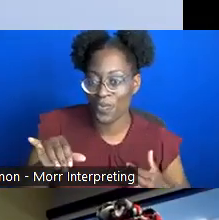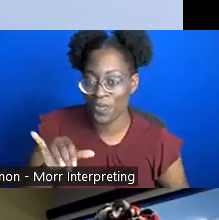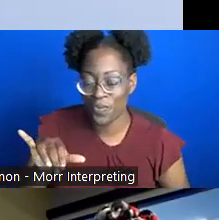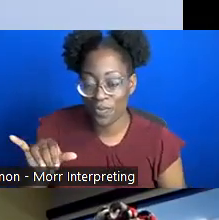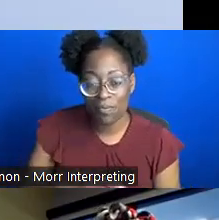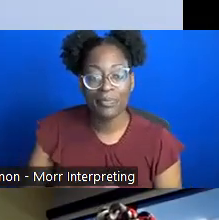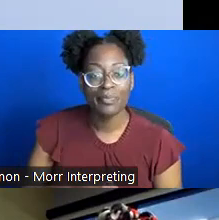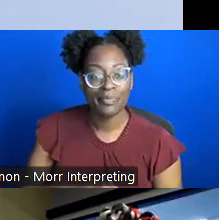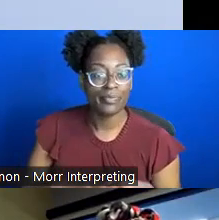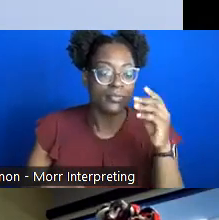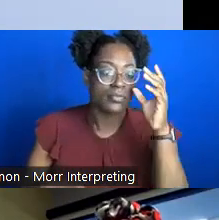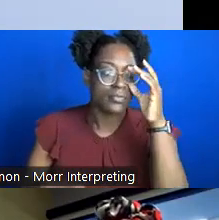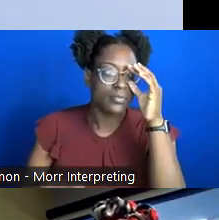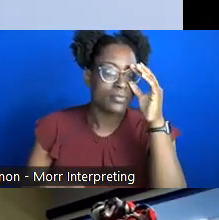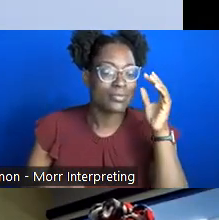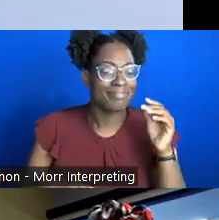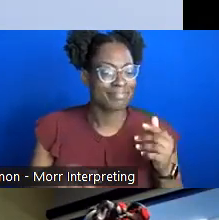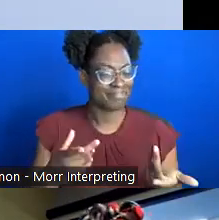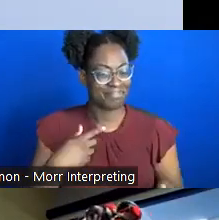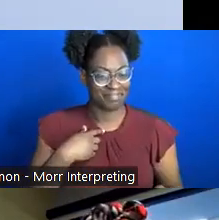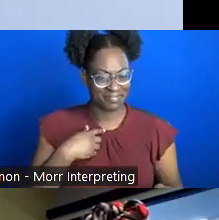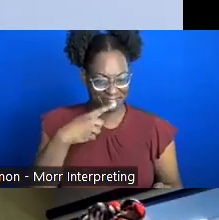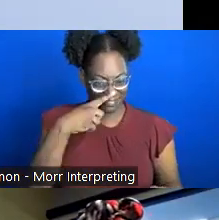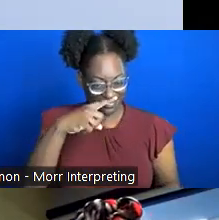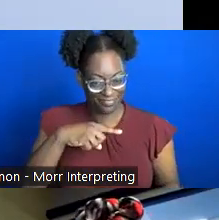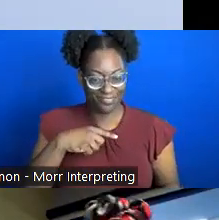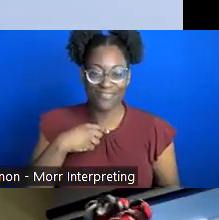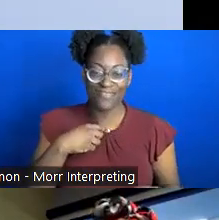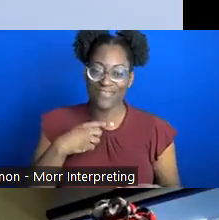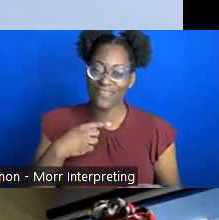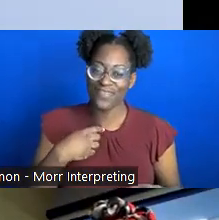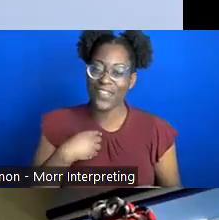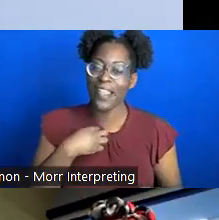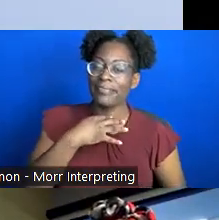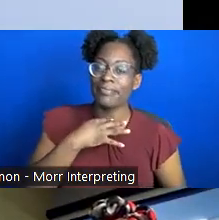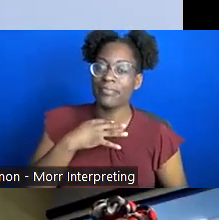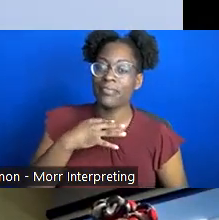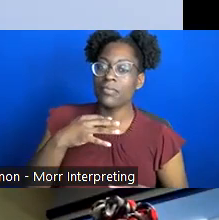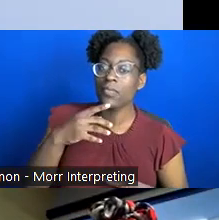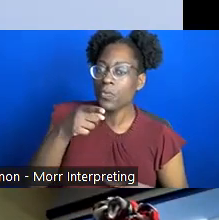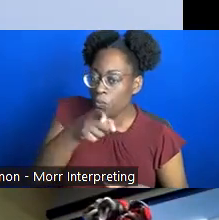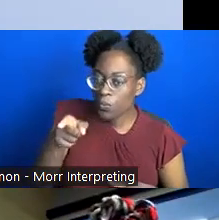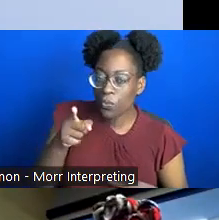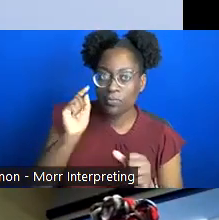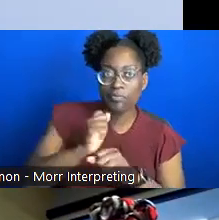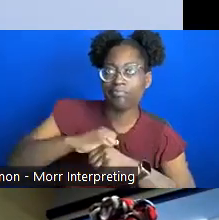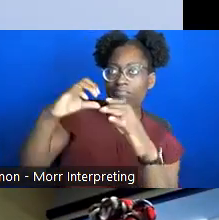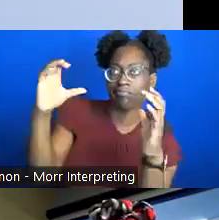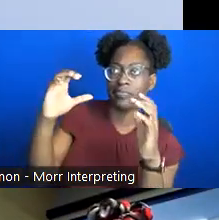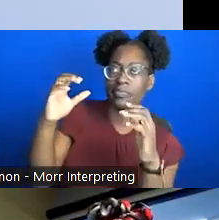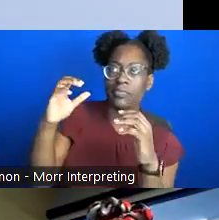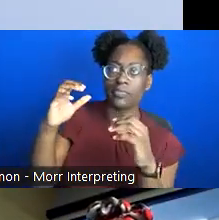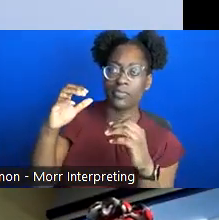what your adult Black joy would look like if someone had planted